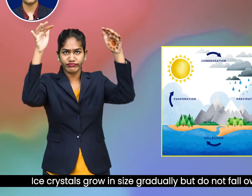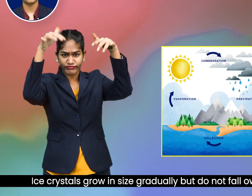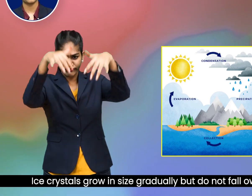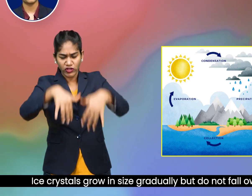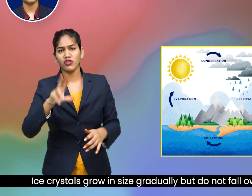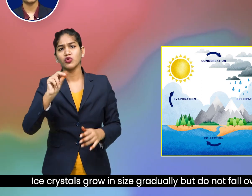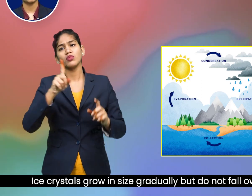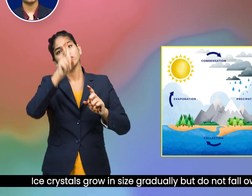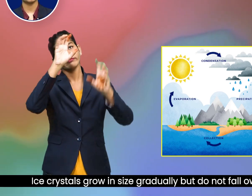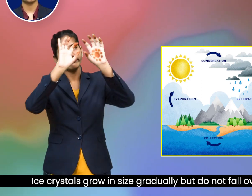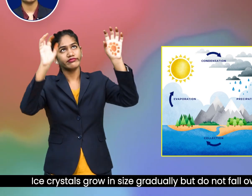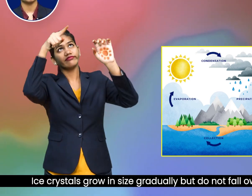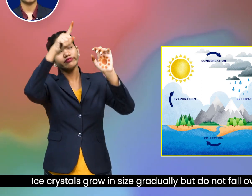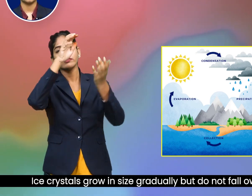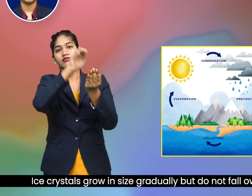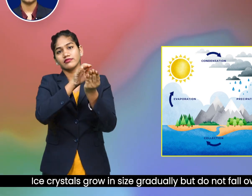currents.